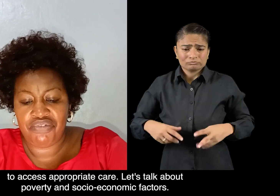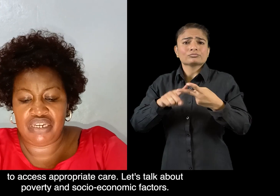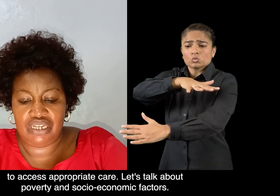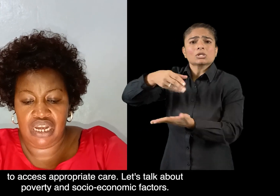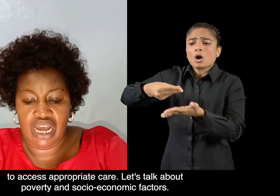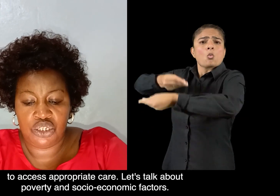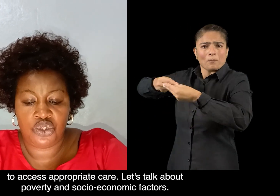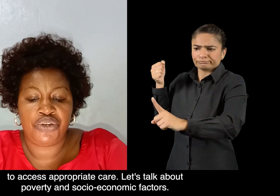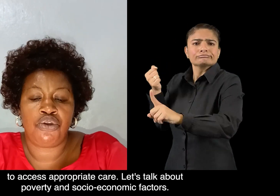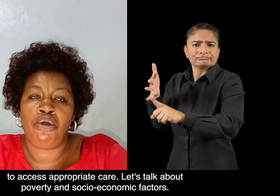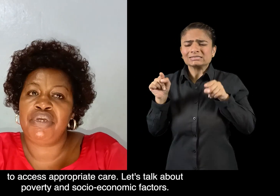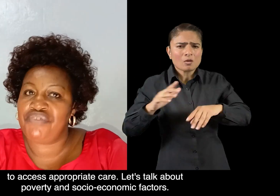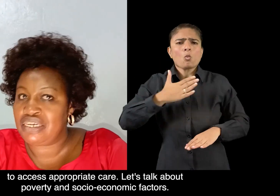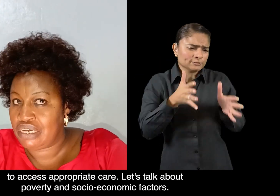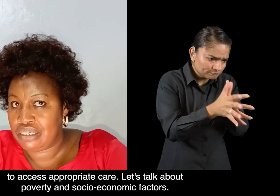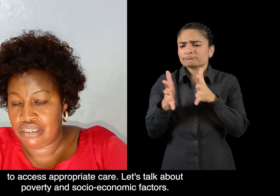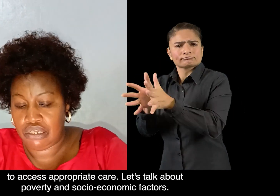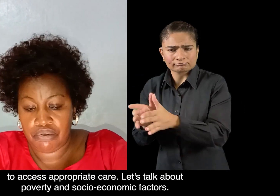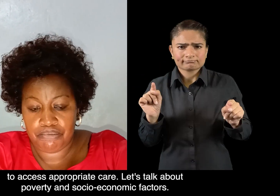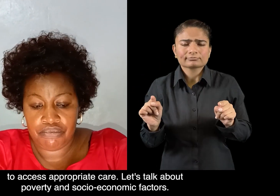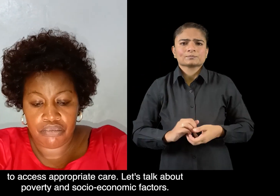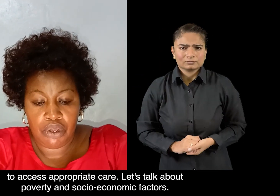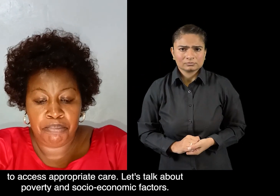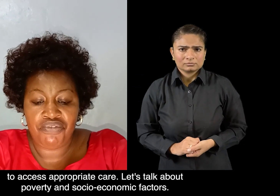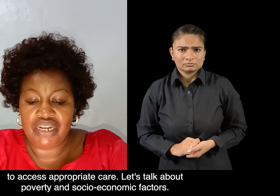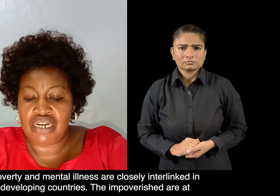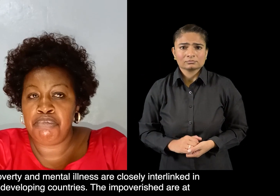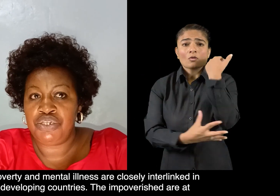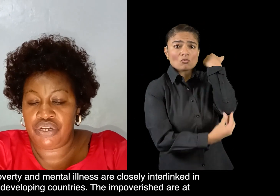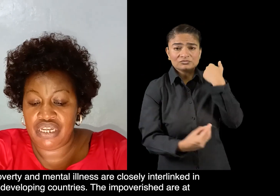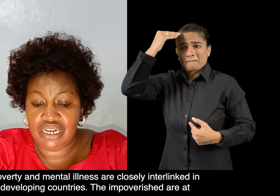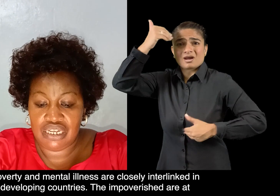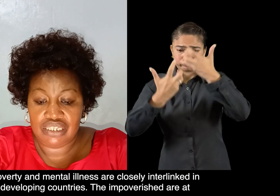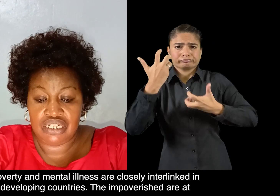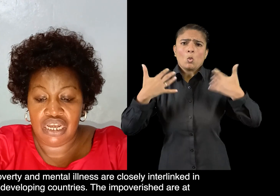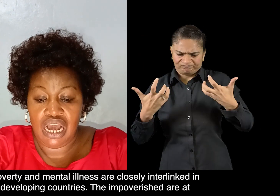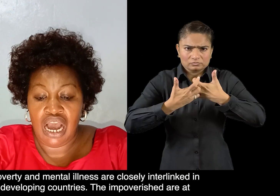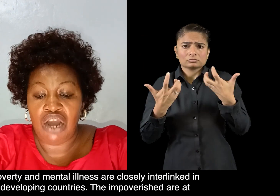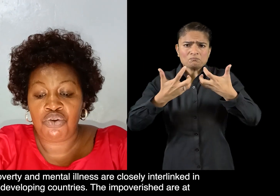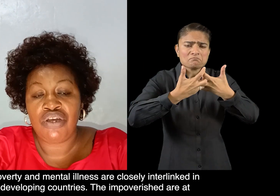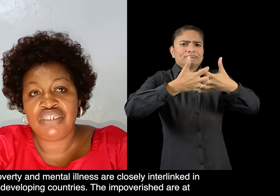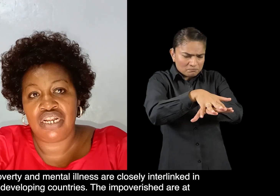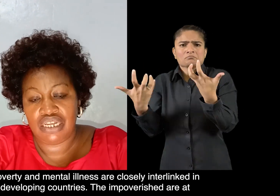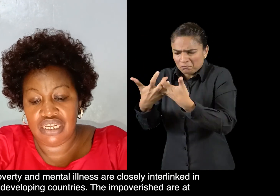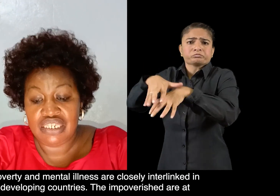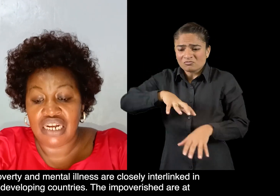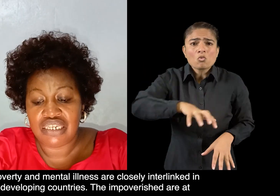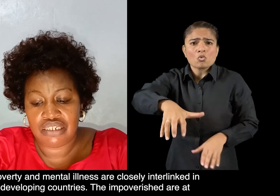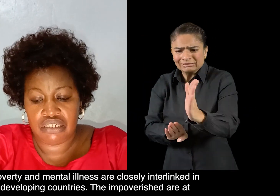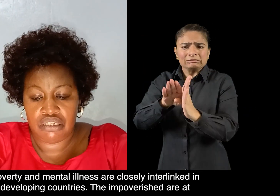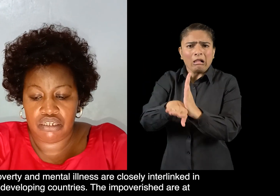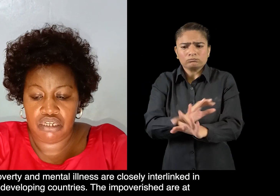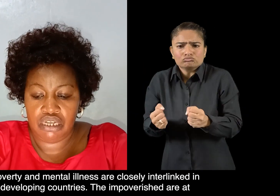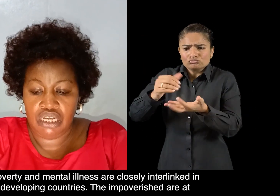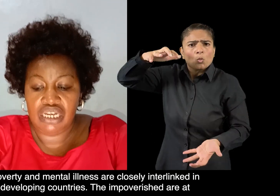about poverty and socioeconomic factors. Poverty and mental illness are closely